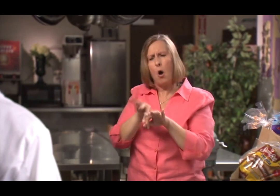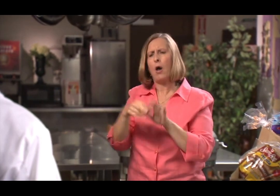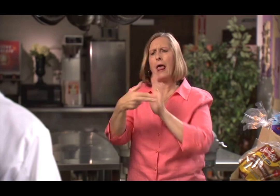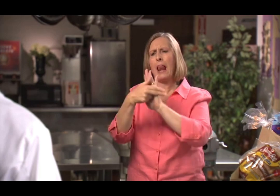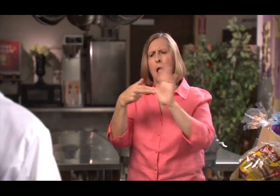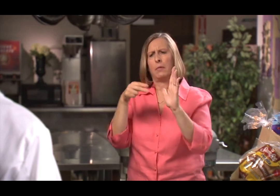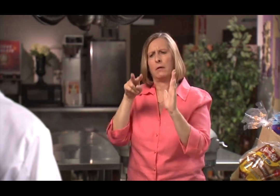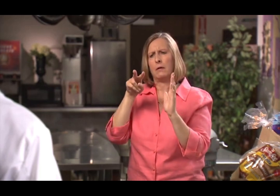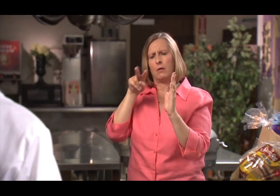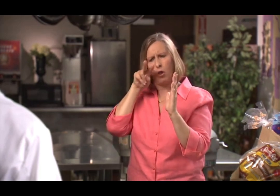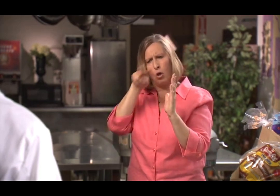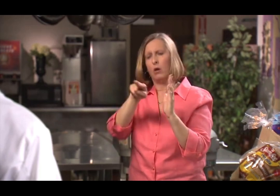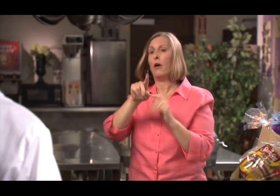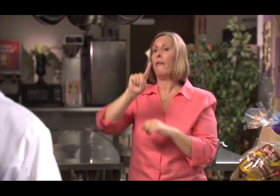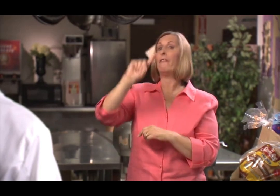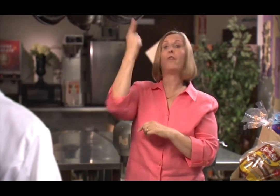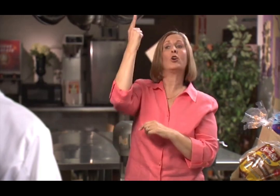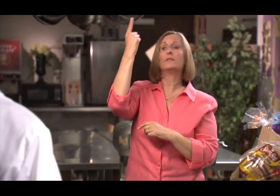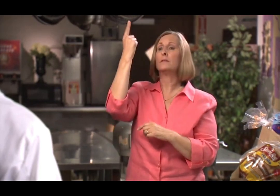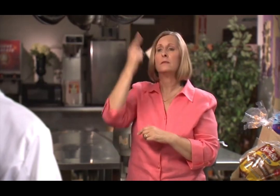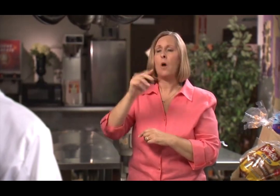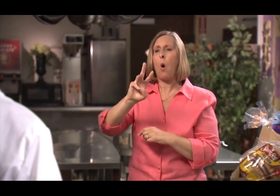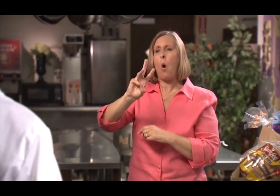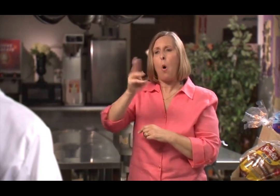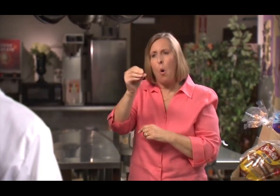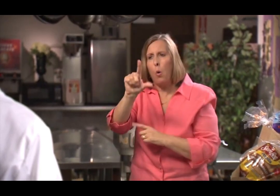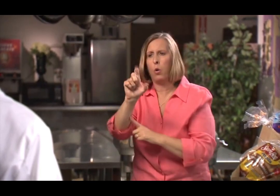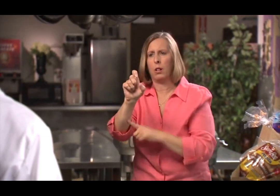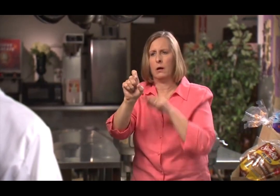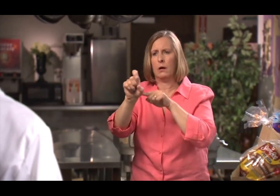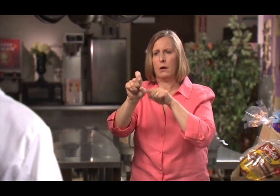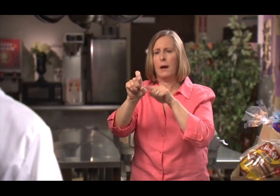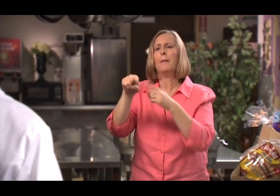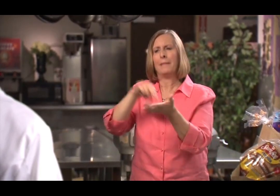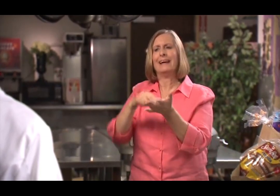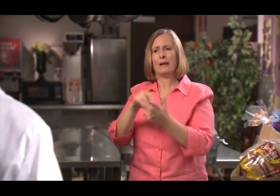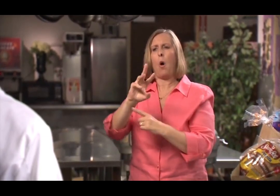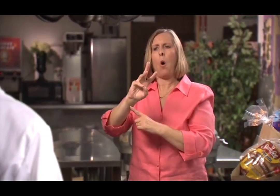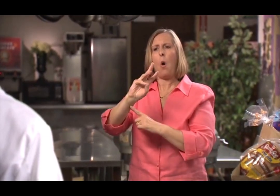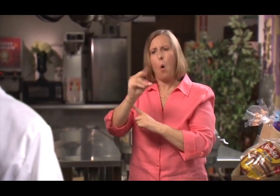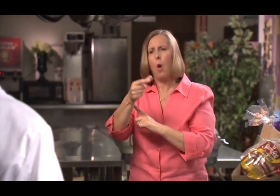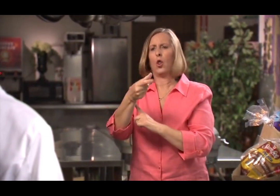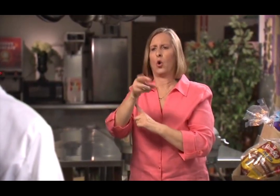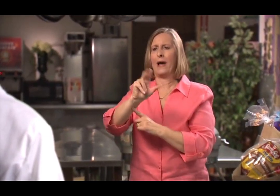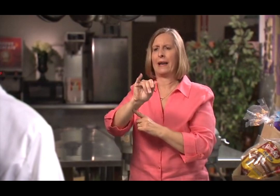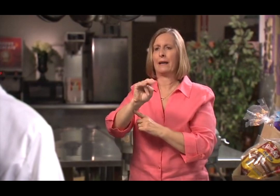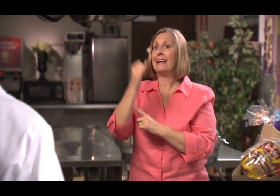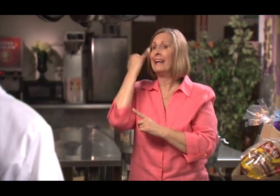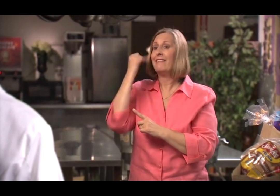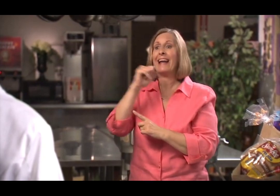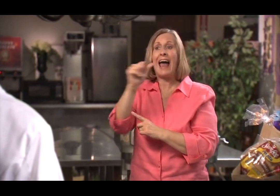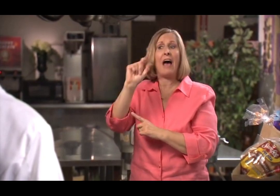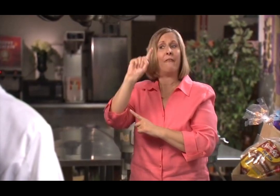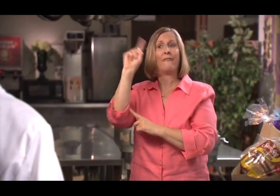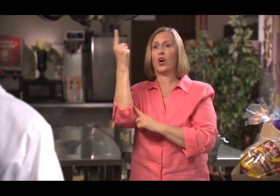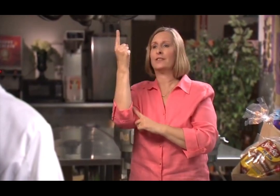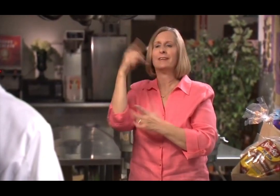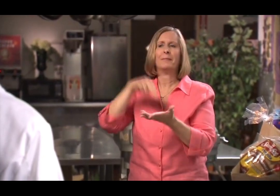When looking at the nutrition label, it is important to check that the first word listed is whole, meaning whole grain. If it's not